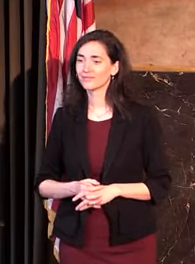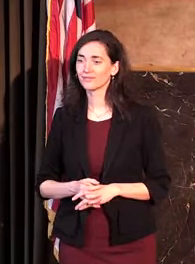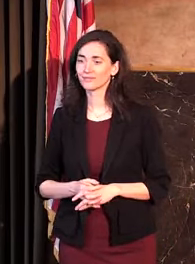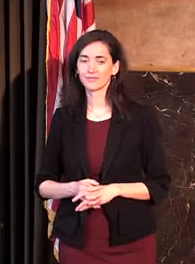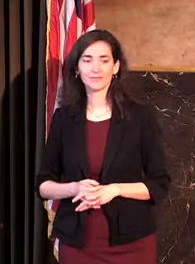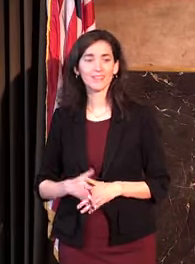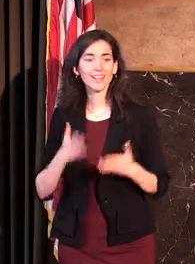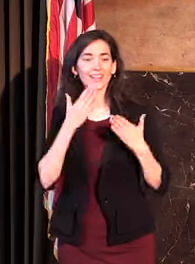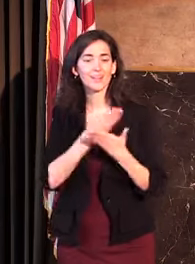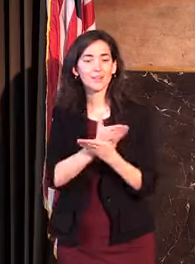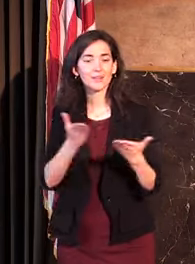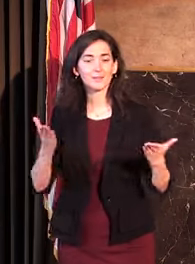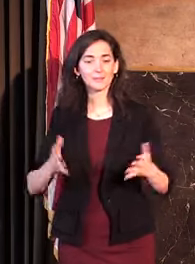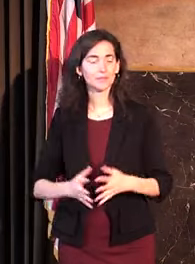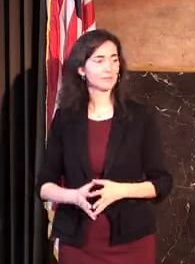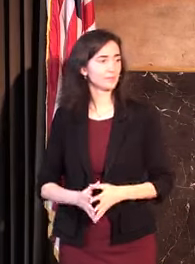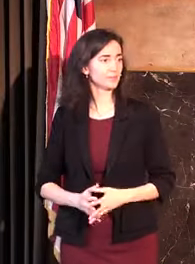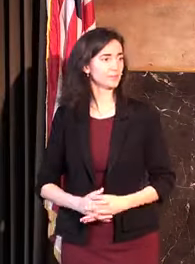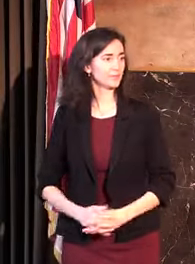Thank you, guys.